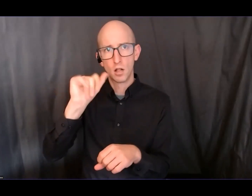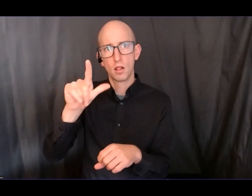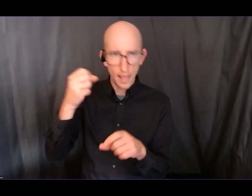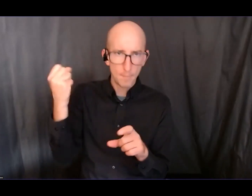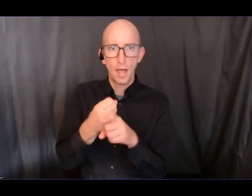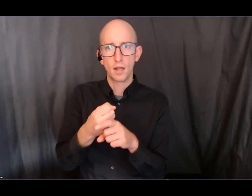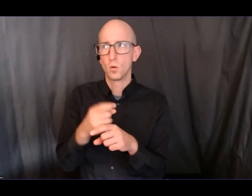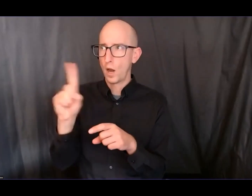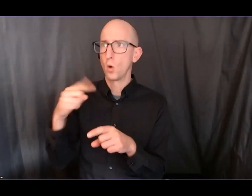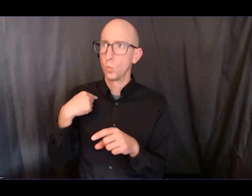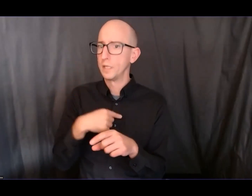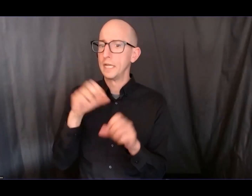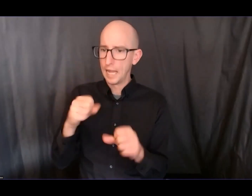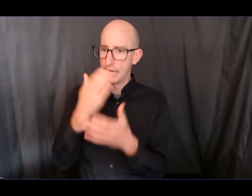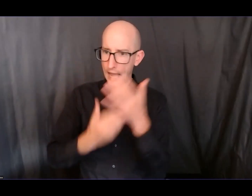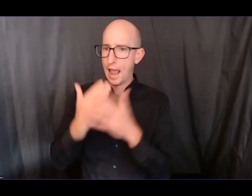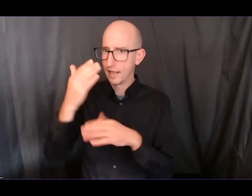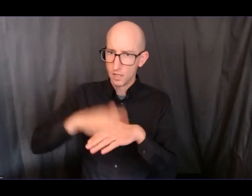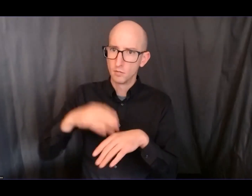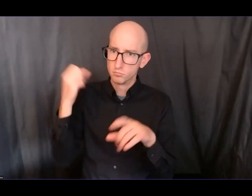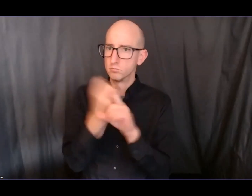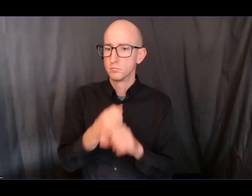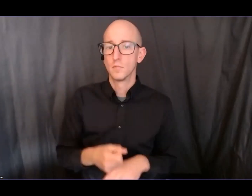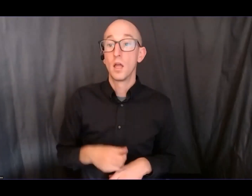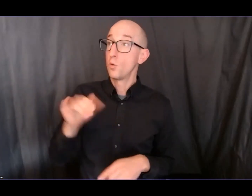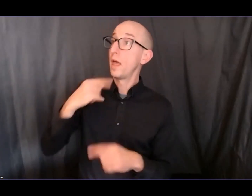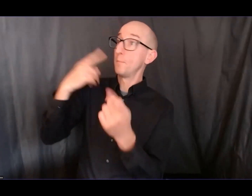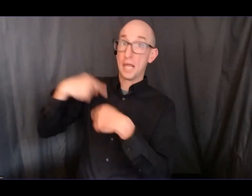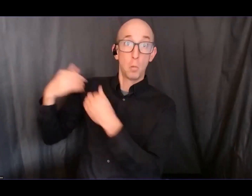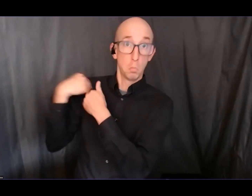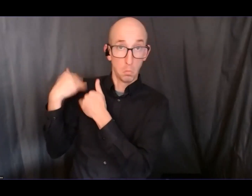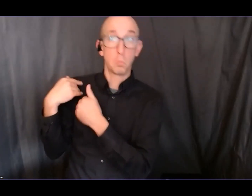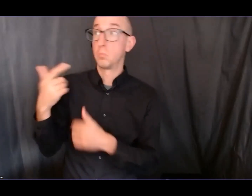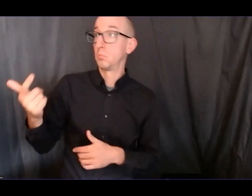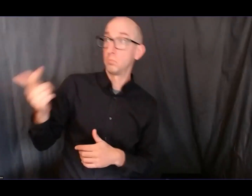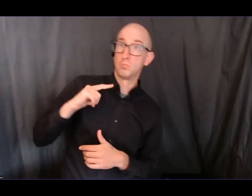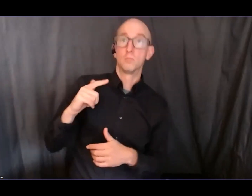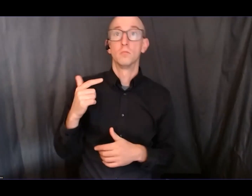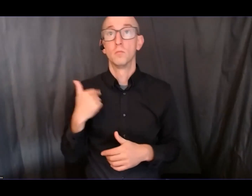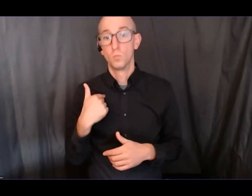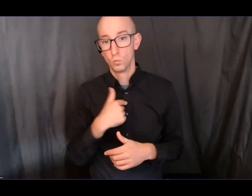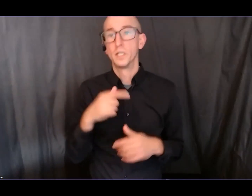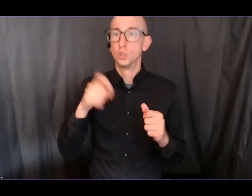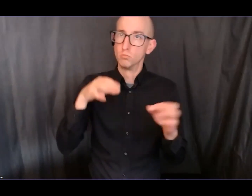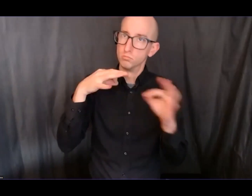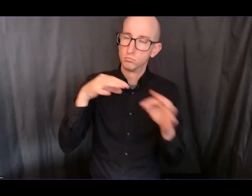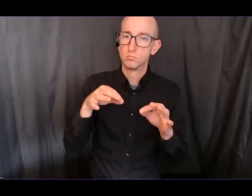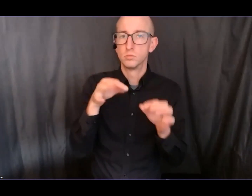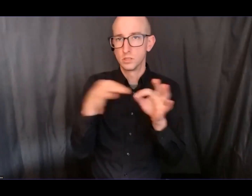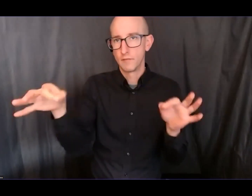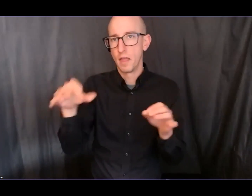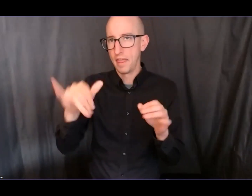the mandate, clearly that's in our court, so we should be doing that. That's an easy one. But the other ones, I just wonder,